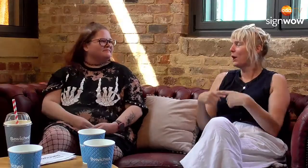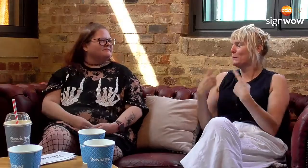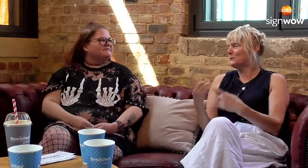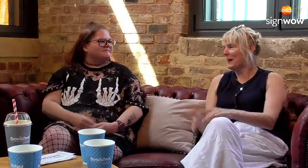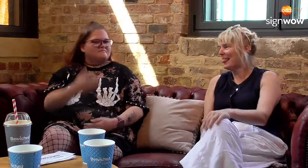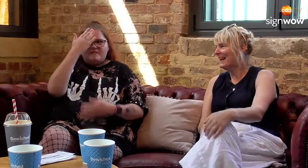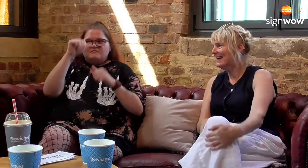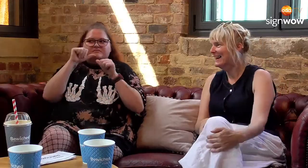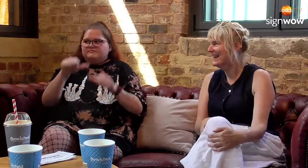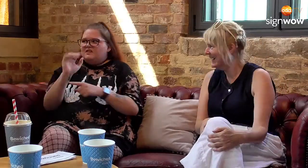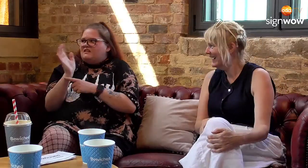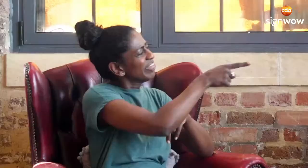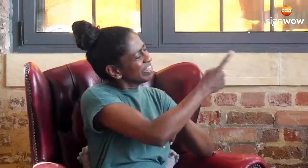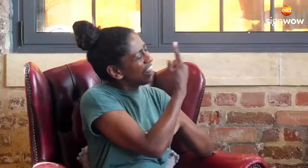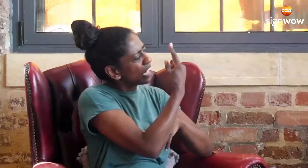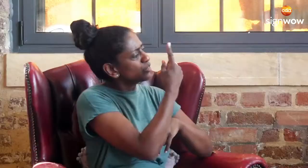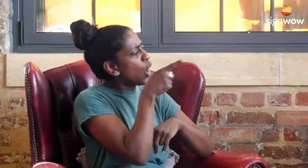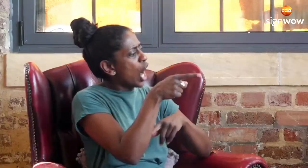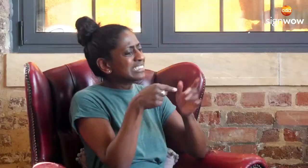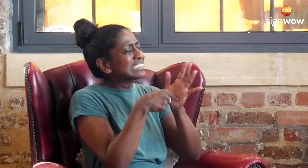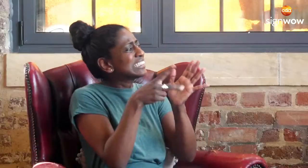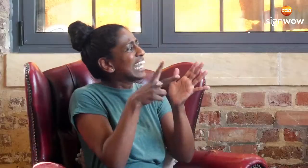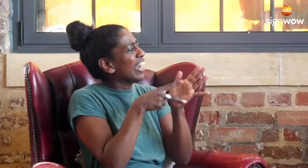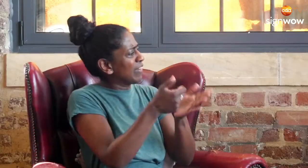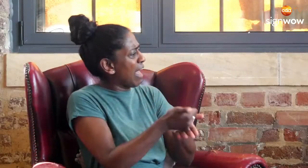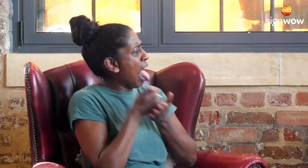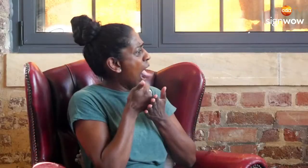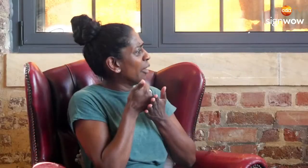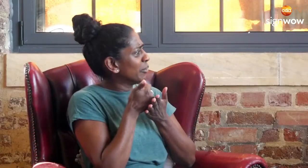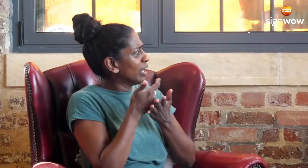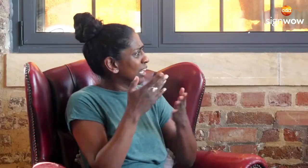surprise to sort of find something like that and go. Yeah, it wasn't like a horror film or anything.